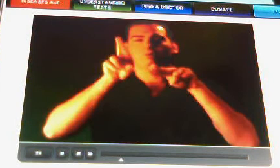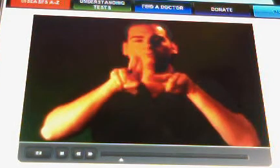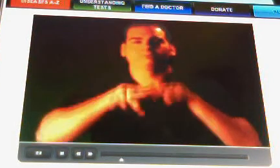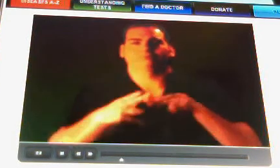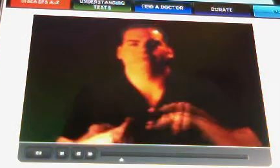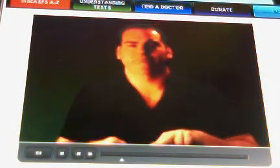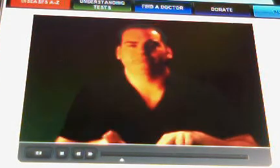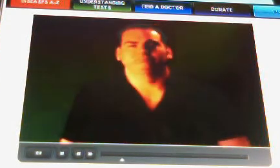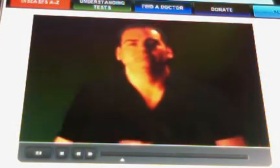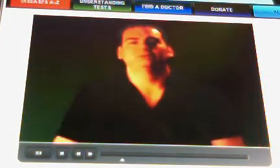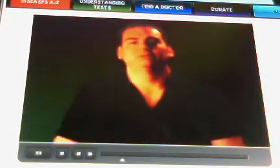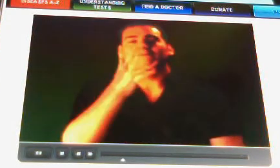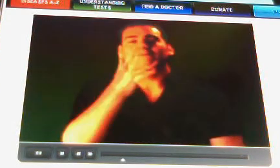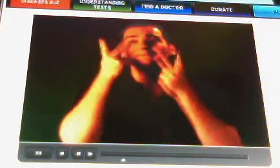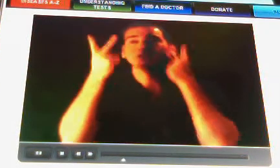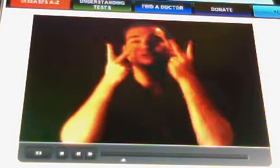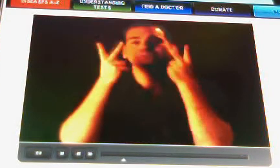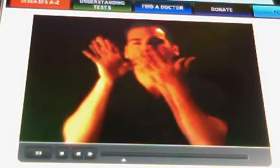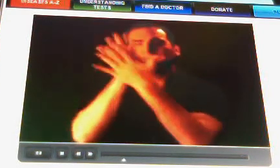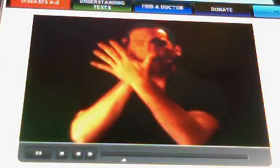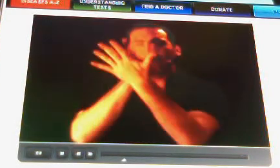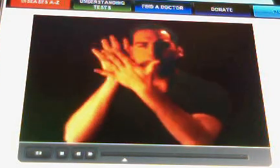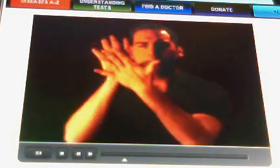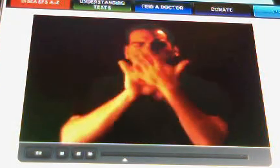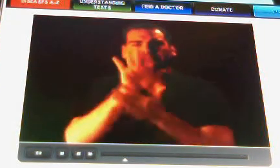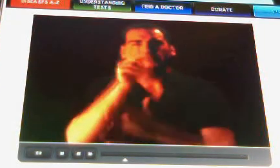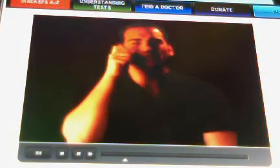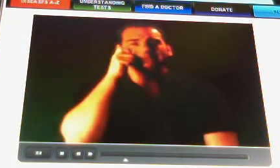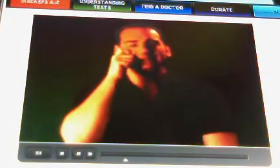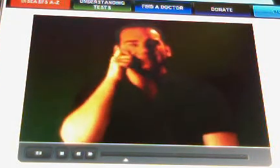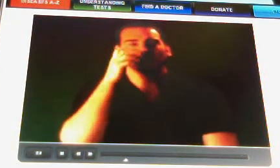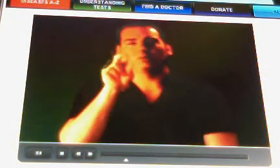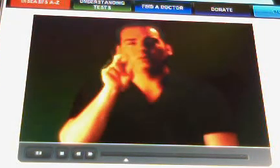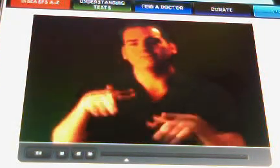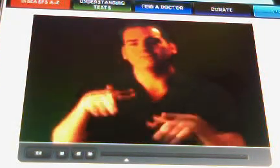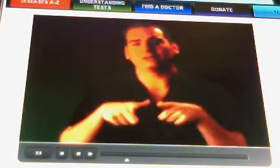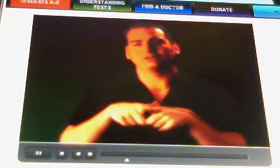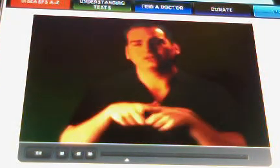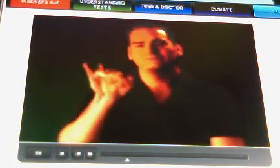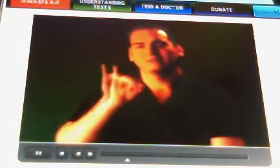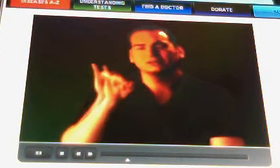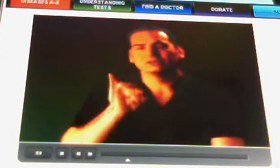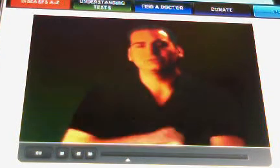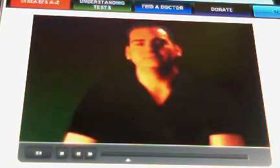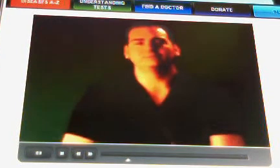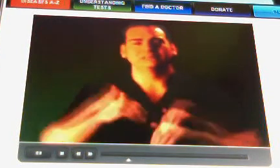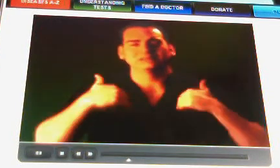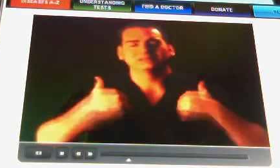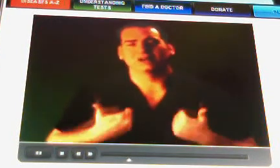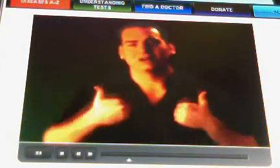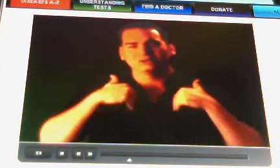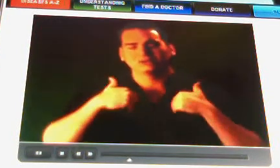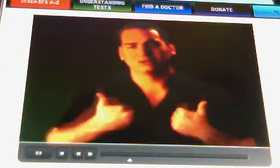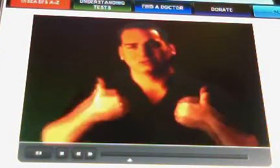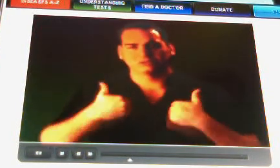weight. Your vision can become blurry. You could have infections,